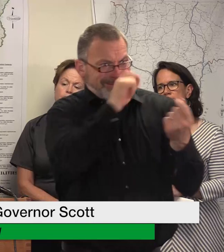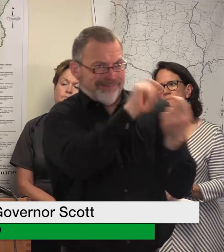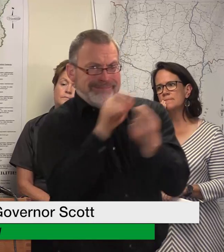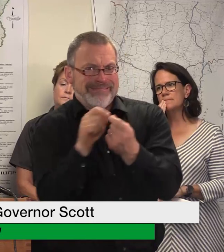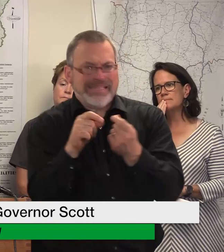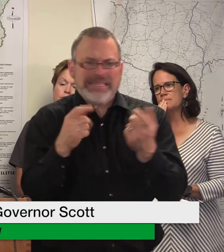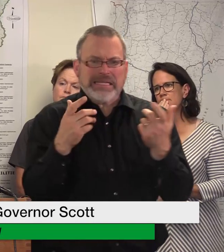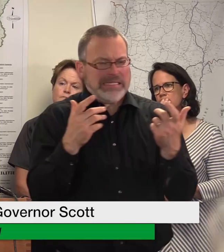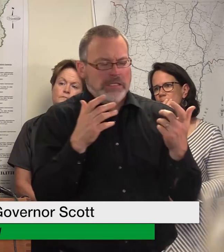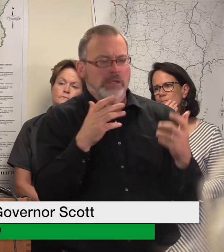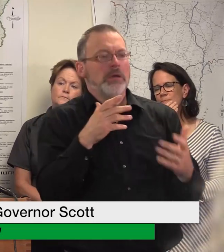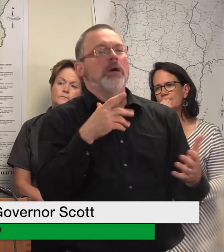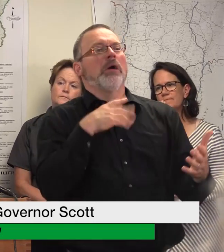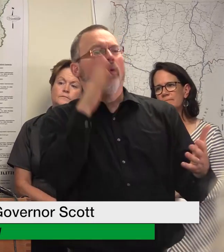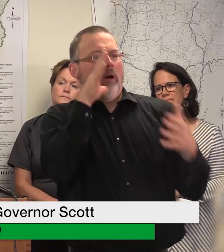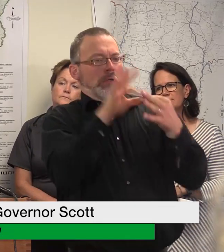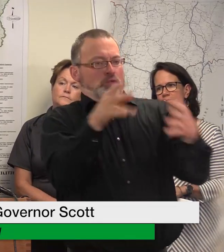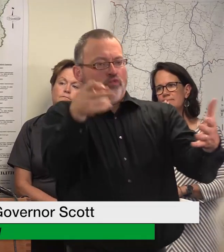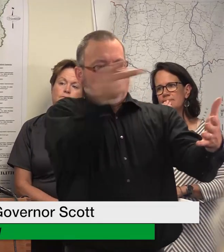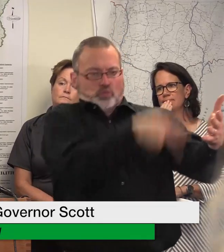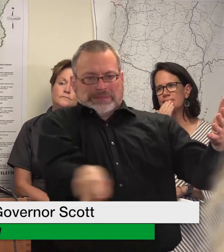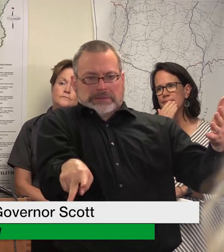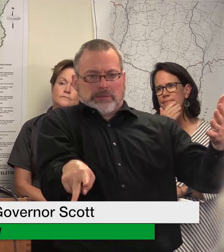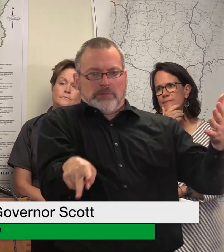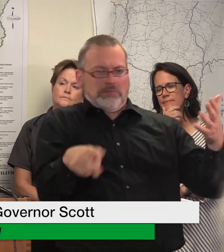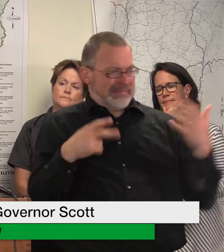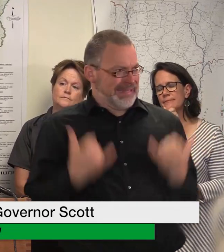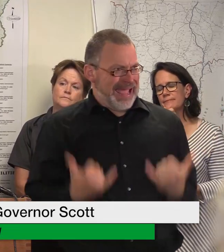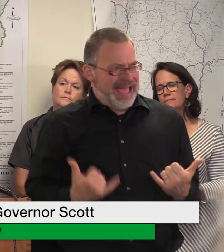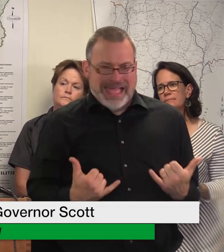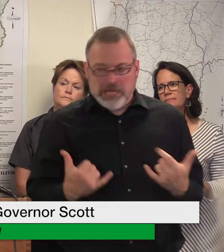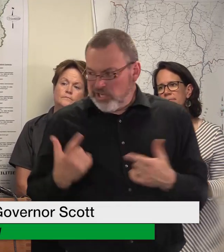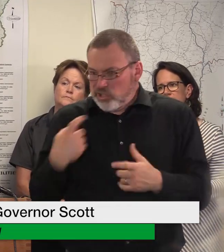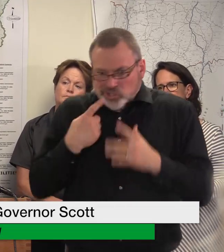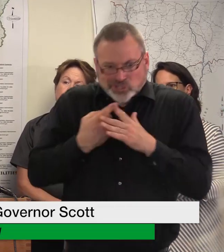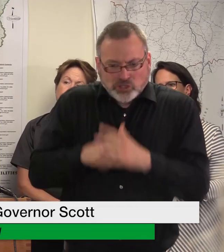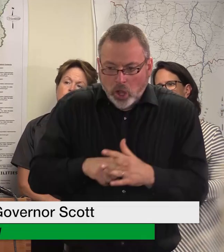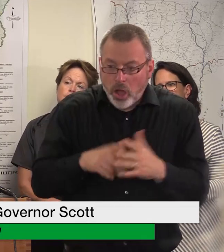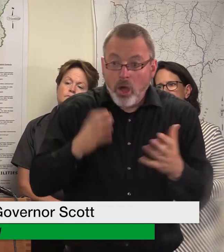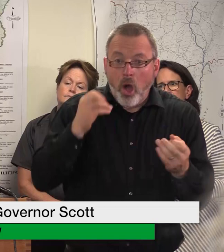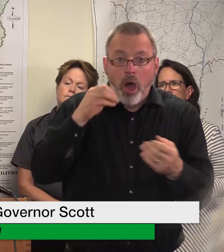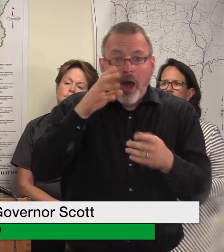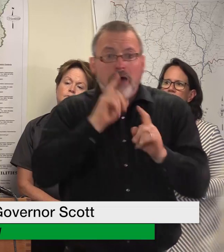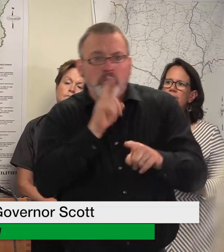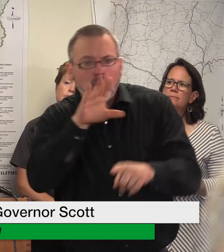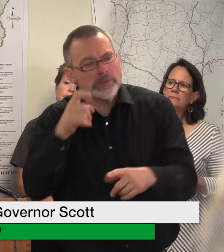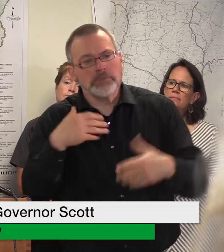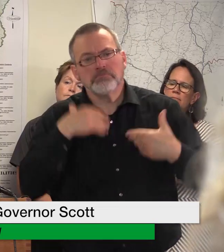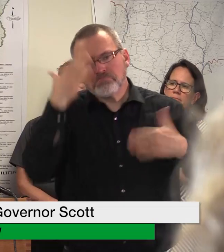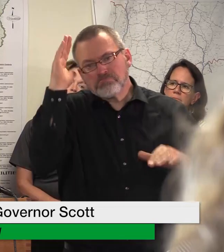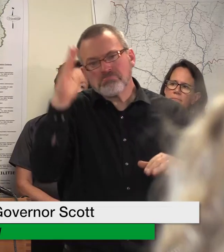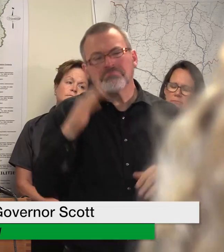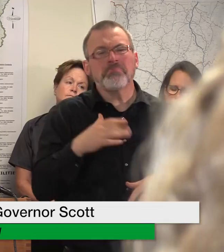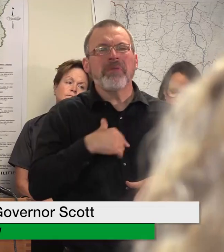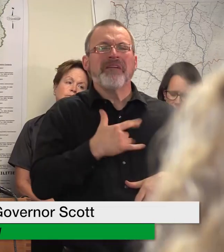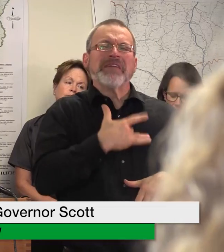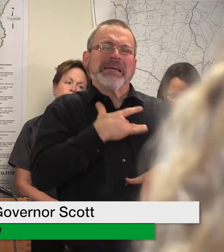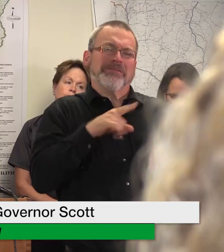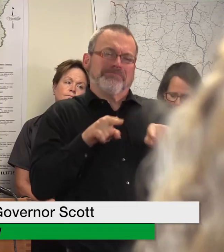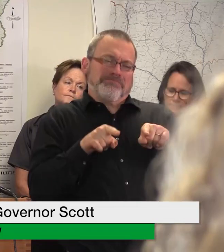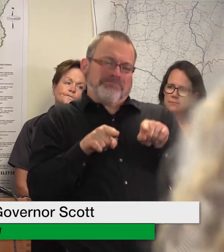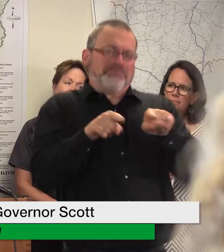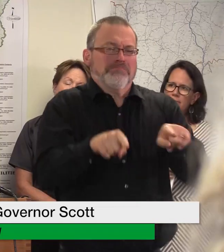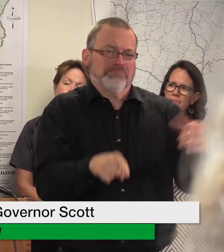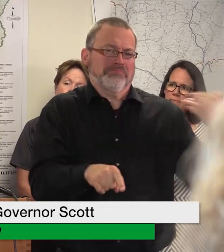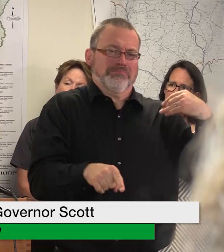those specifics. We haven't worked out all the details at this point in time, but it'll be somewhat similar to before, and